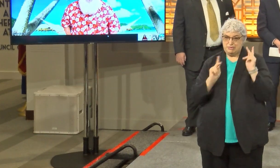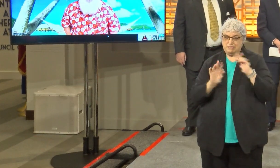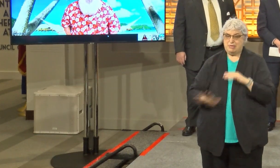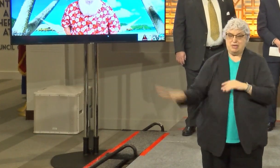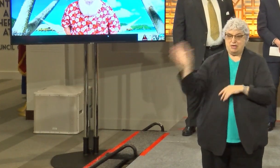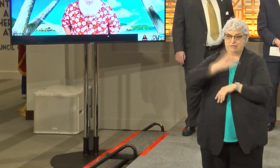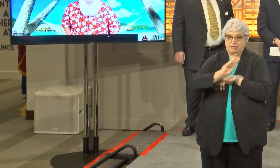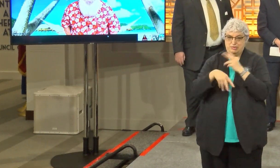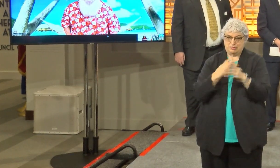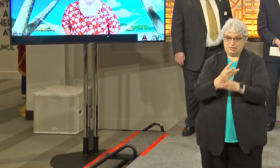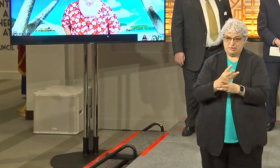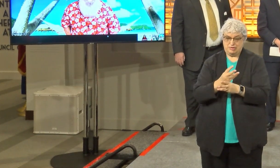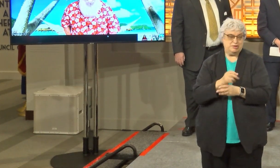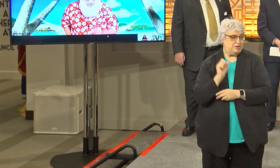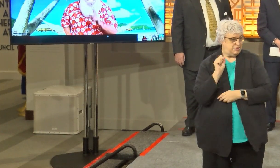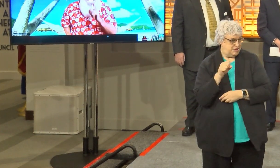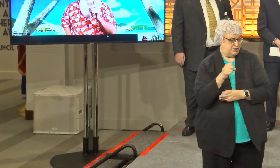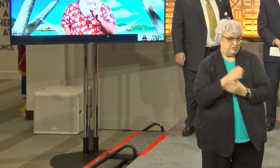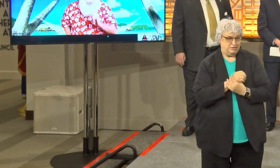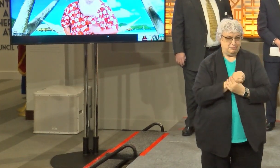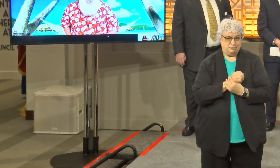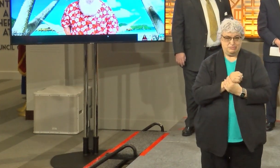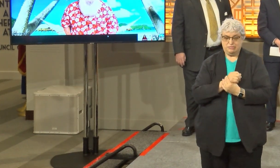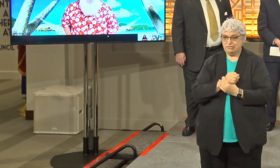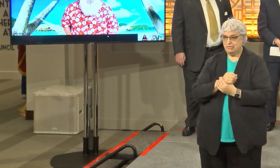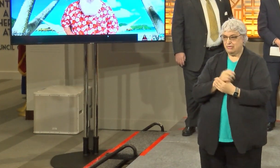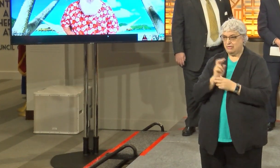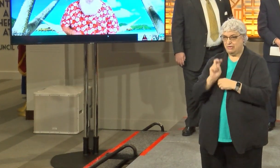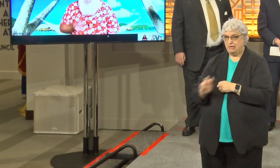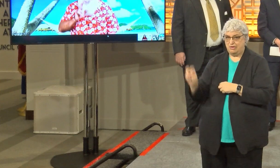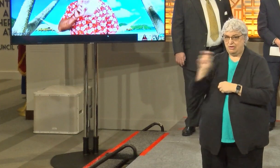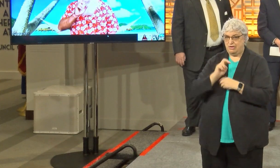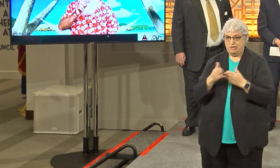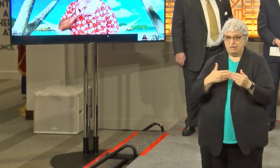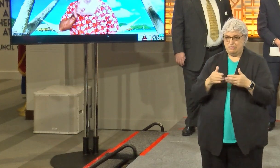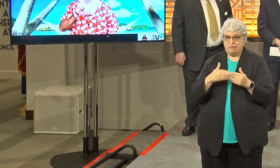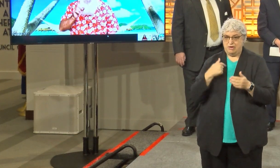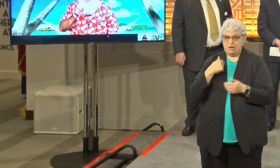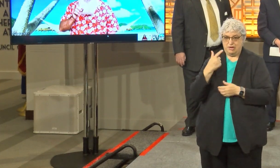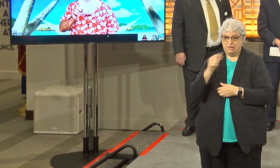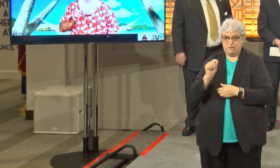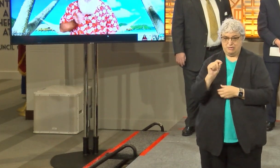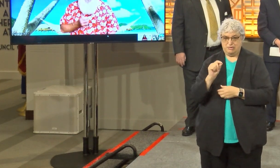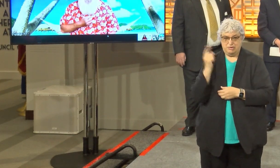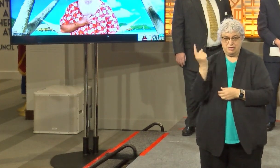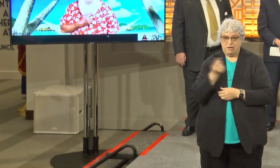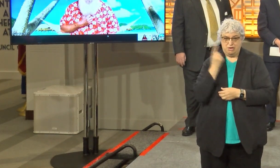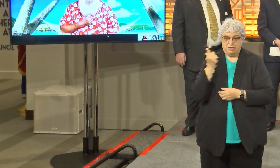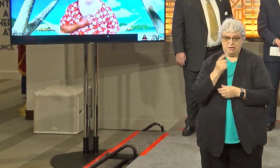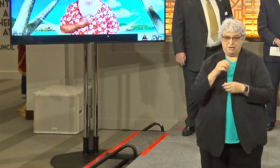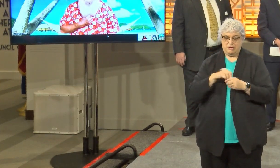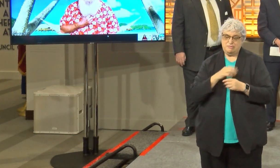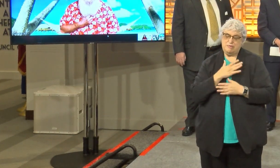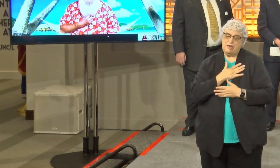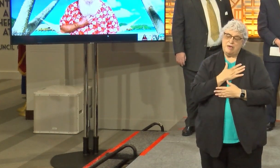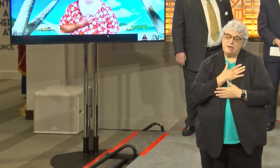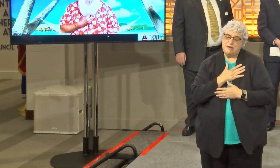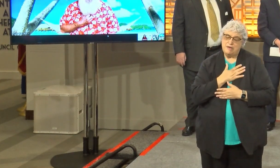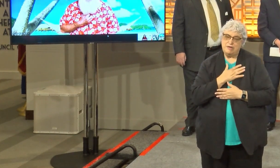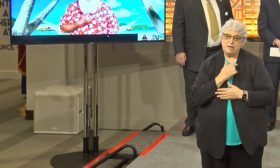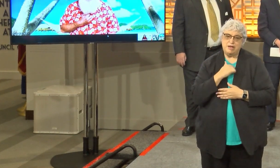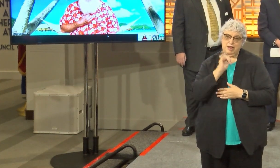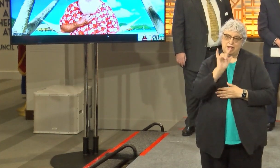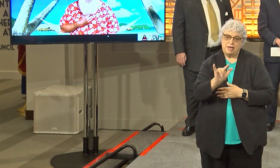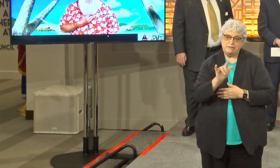whole world. Yes, sir. No matter where they travel, no matter where I go, they're always in my heart, Mayor. I